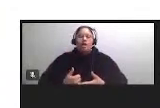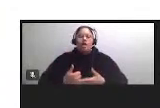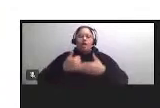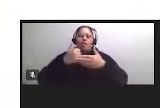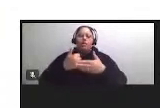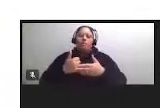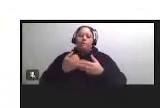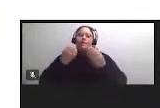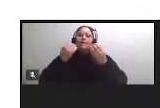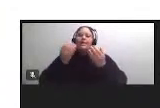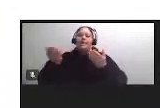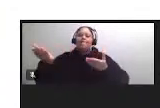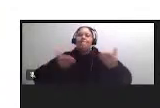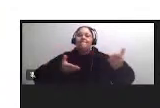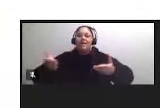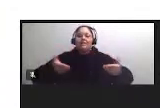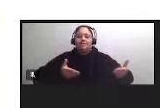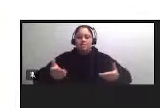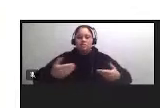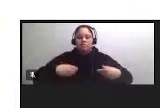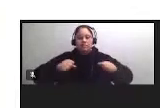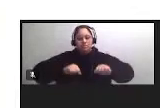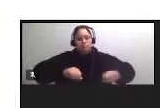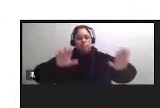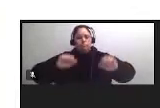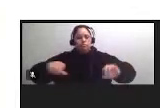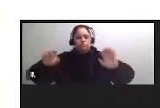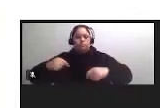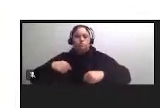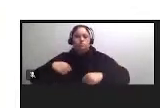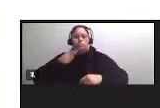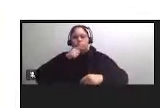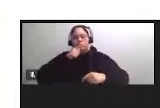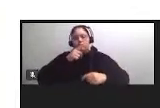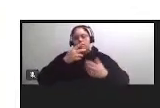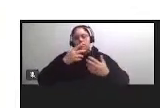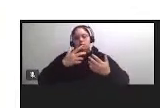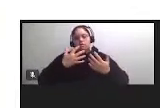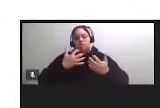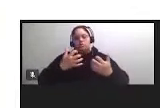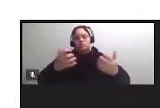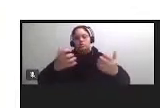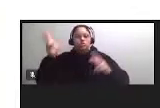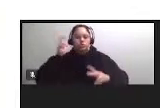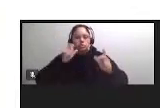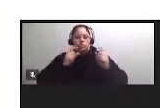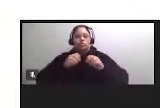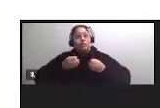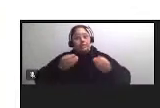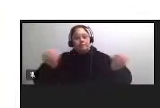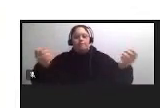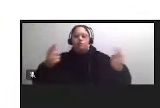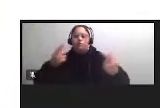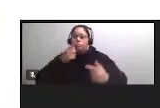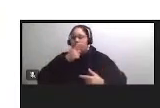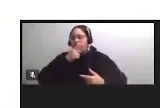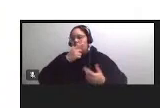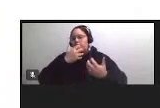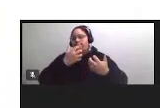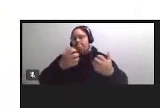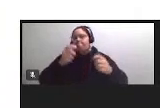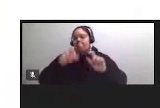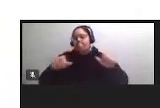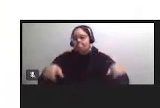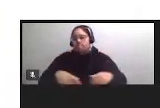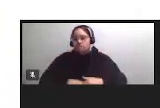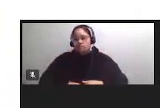the invitations to these public hearings to members of the public. Then in